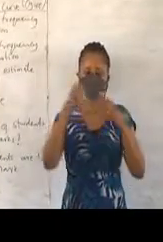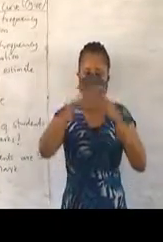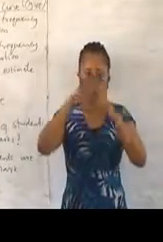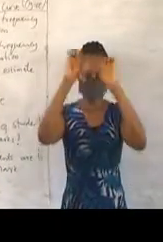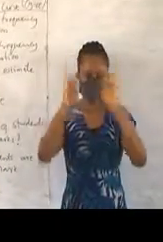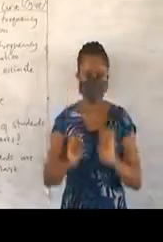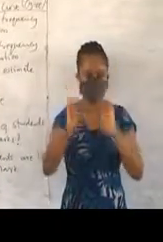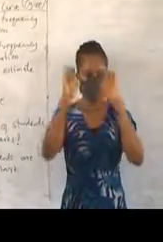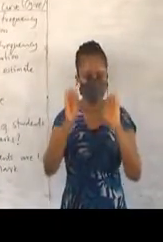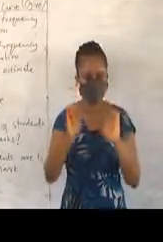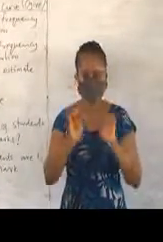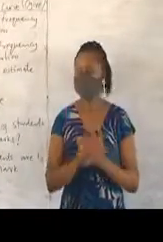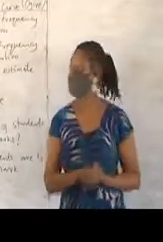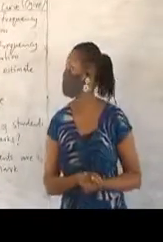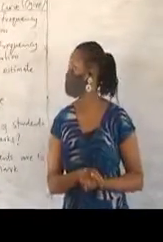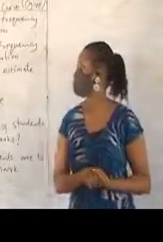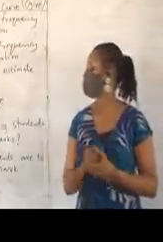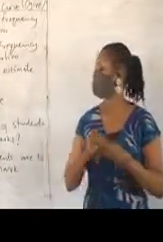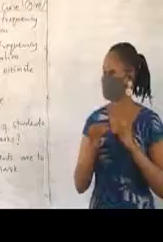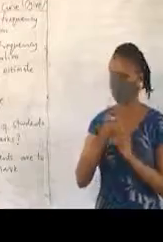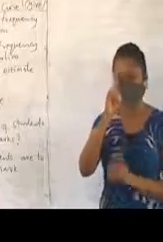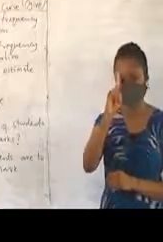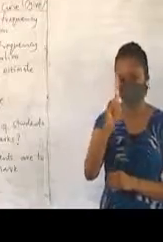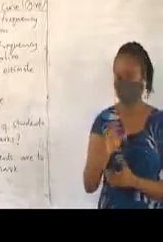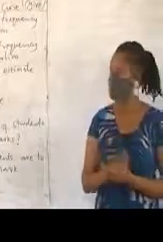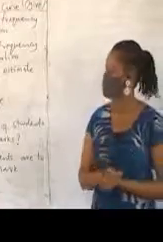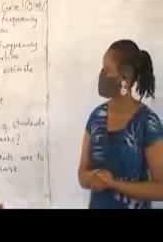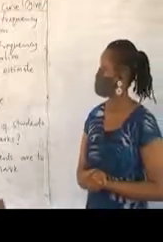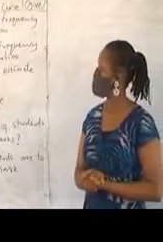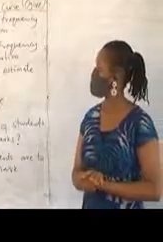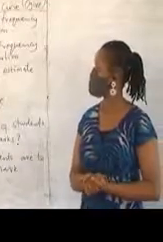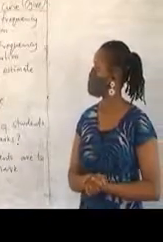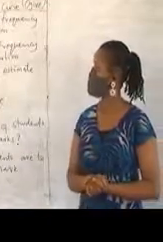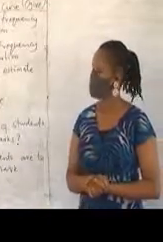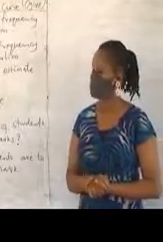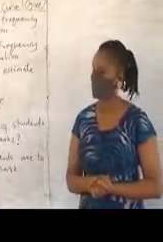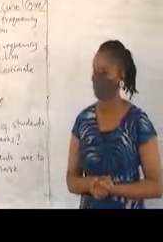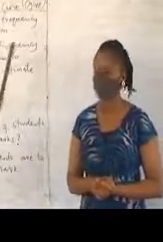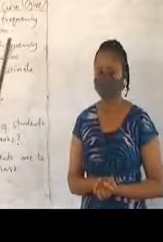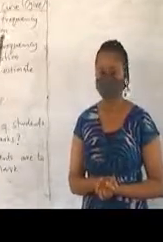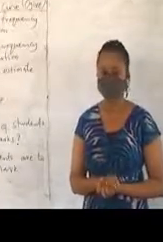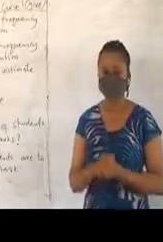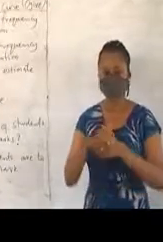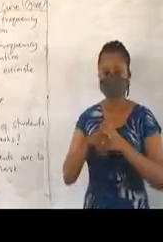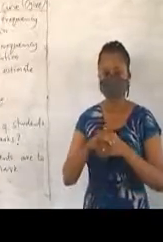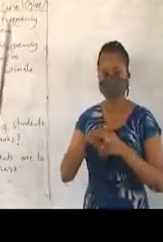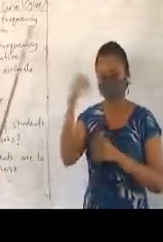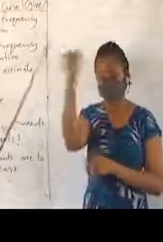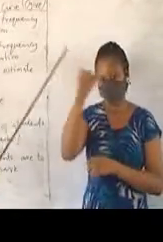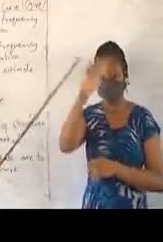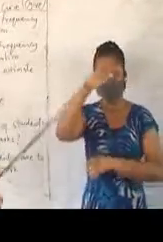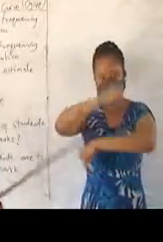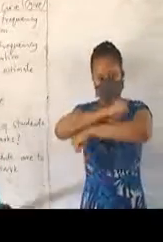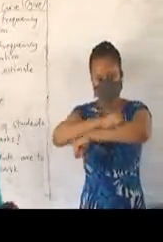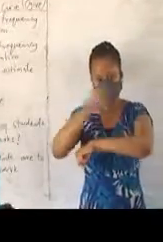The first question says we should construct a cumulative frequency table for the distribution. First